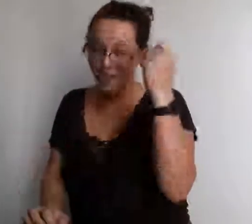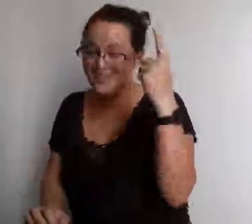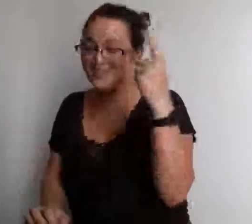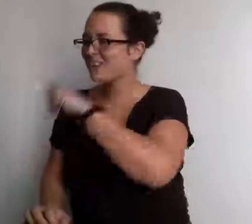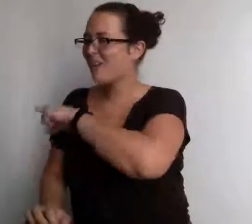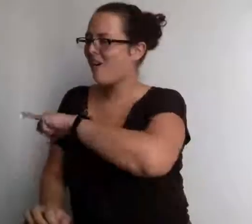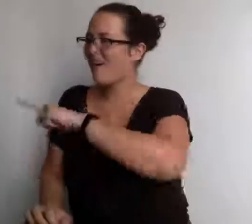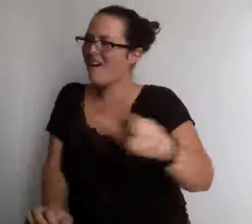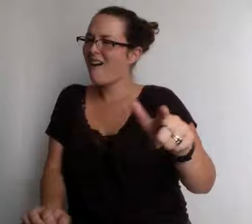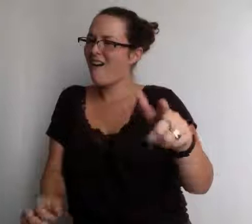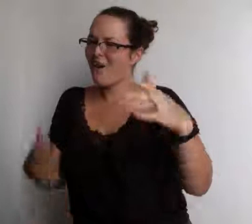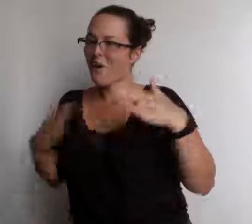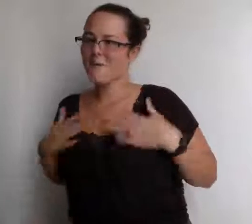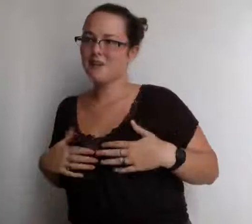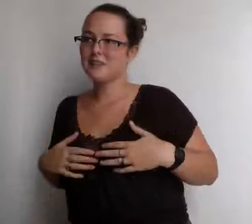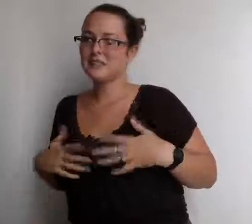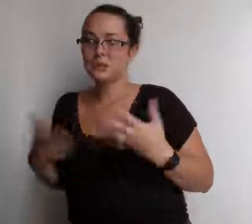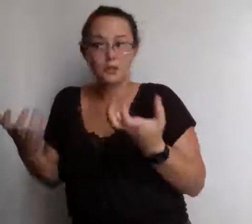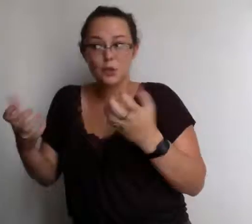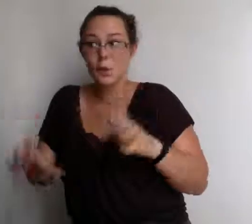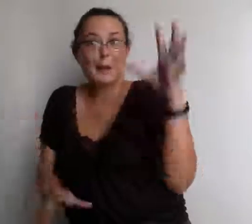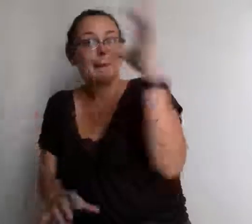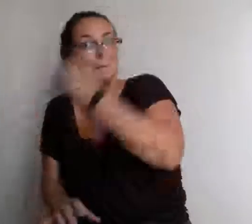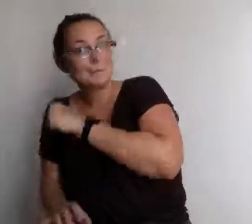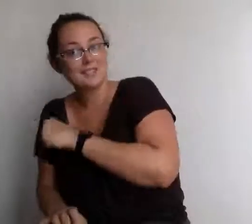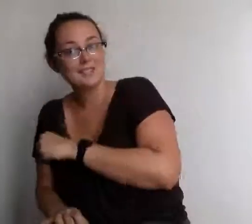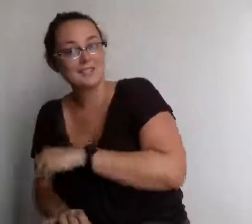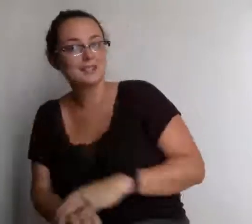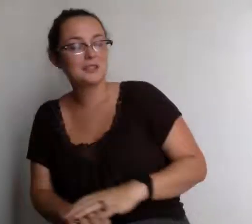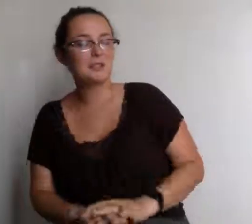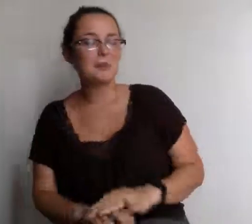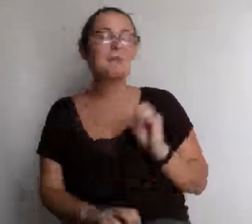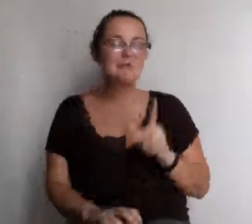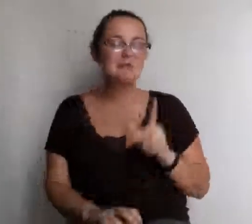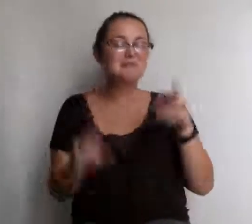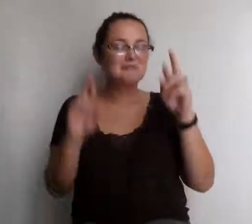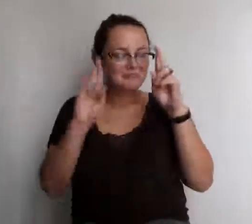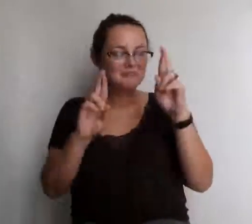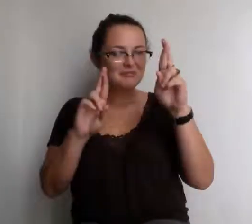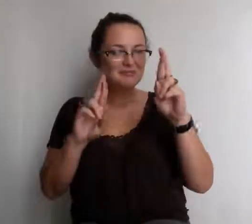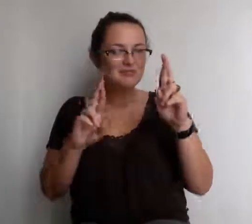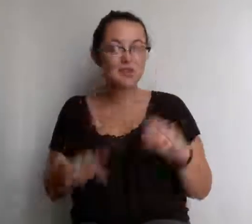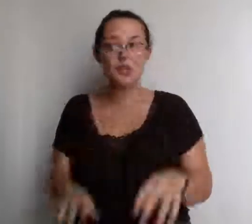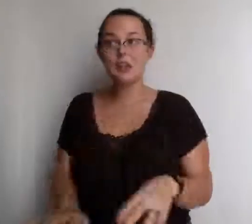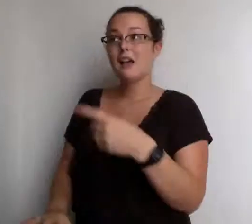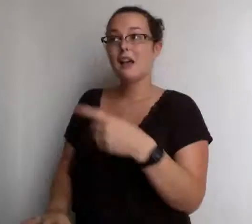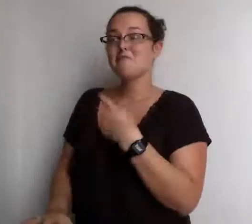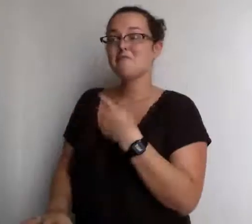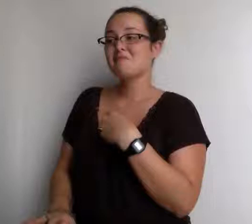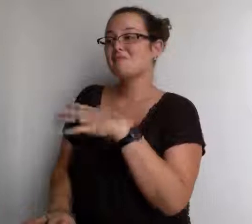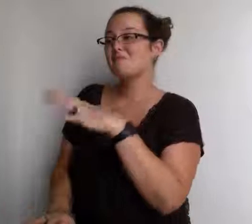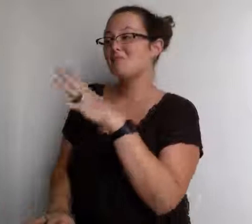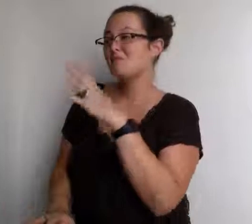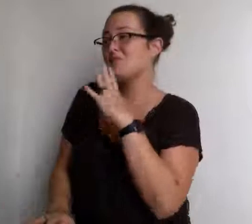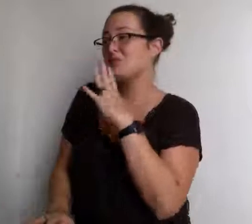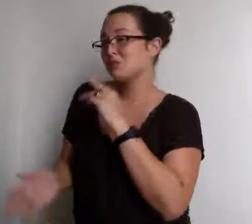the information accurate and that we don't miss anything. Okay, I can respect that. All right, now I'll be talking Anna through it, and we'll be going one section at a time, so don't